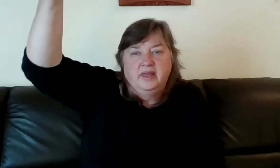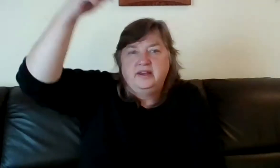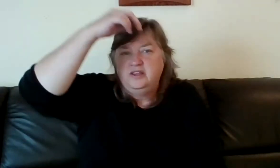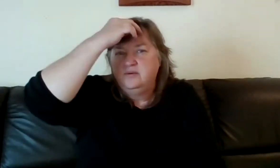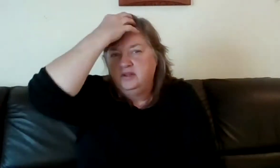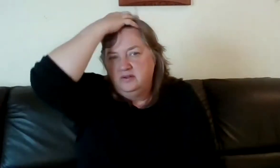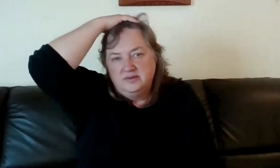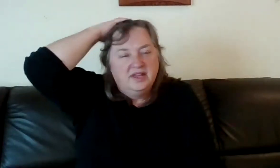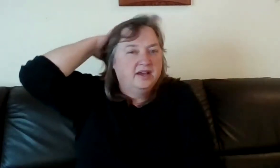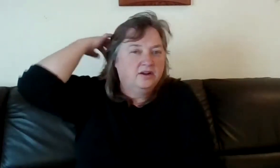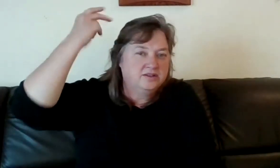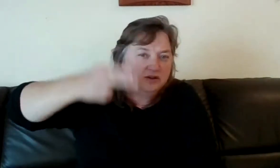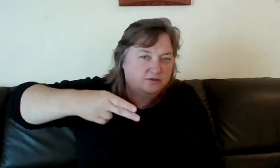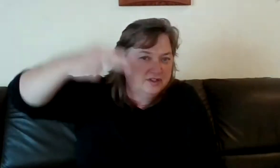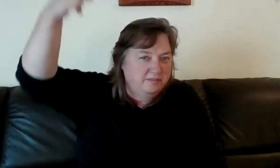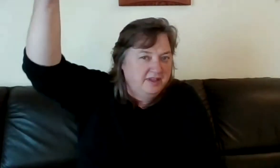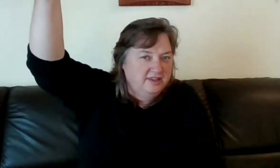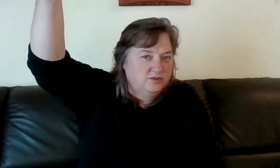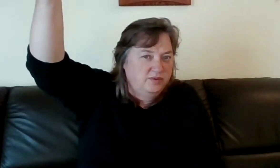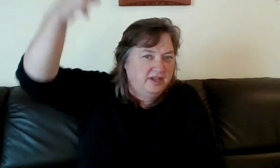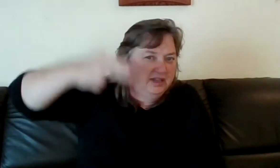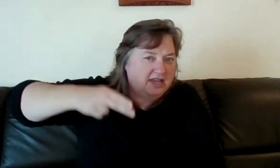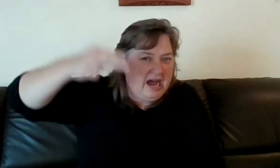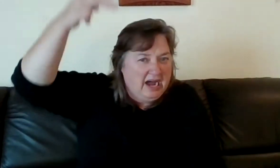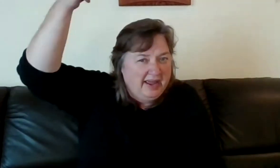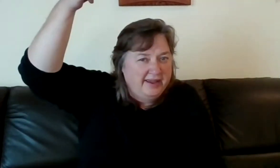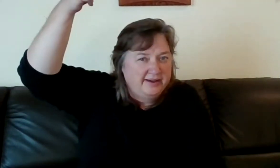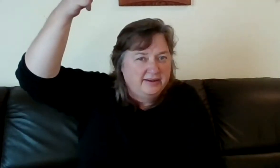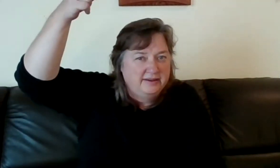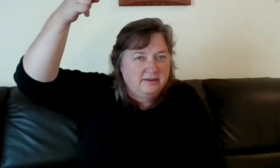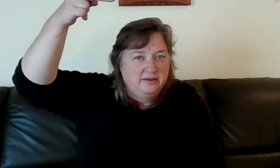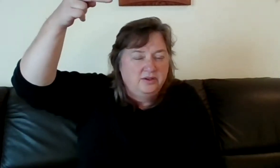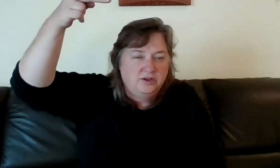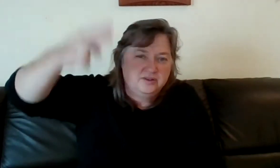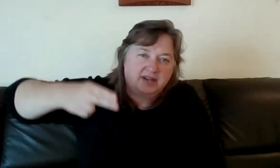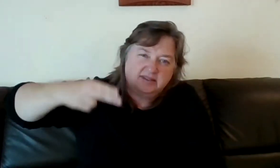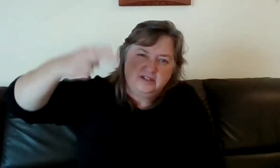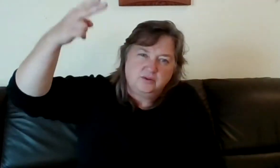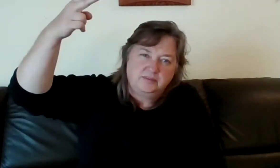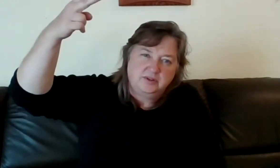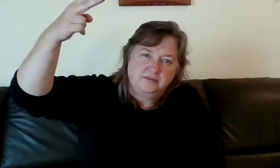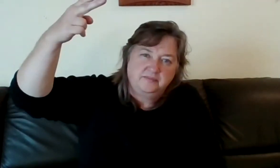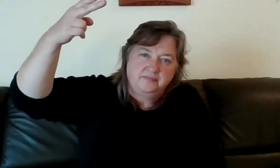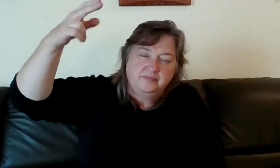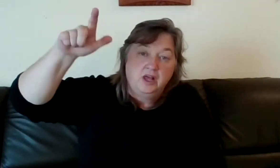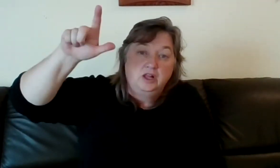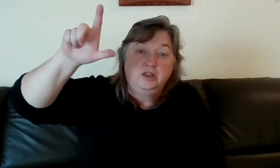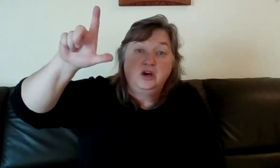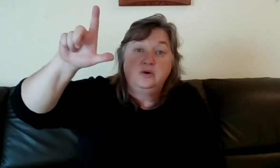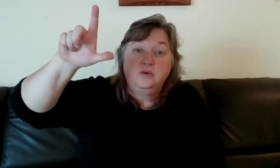And you would use that also for something that's really high. You could use that as a descriptor. Low